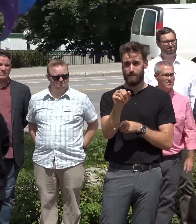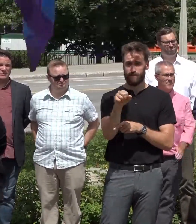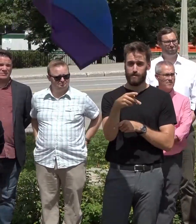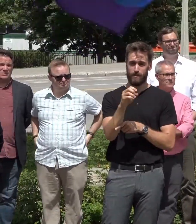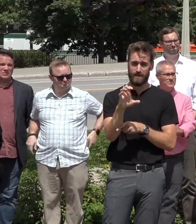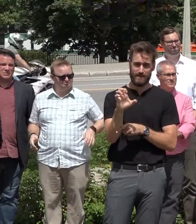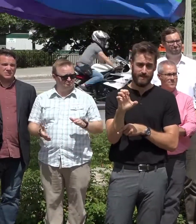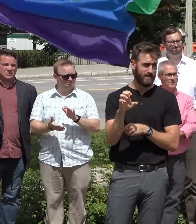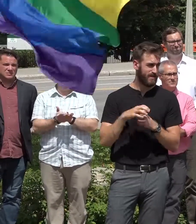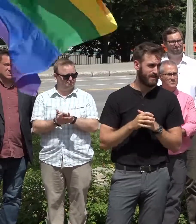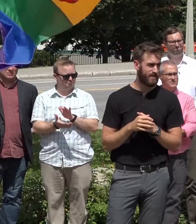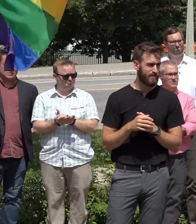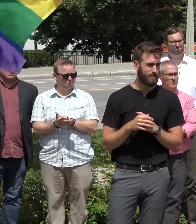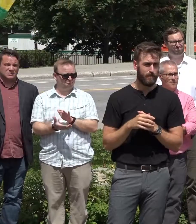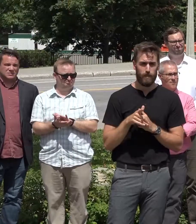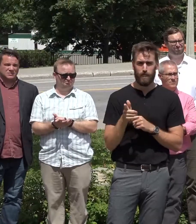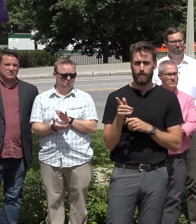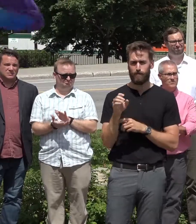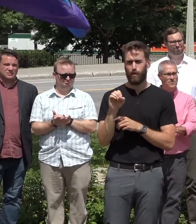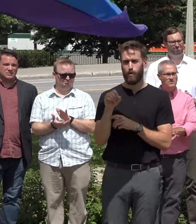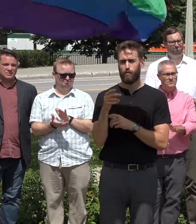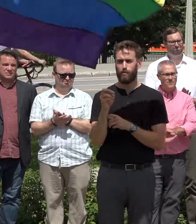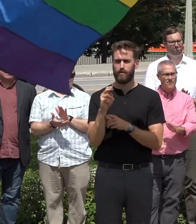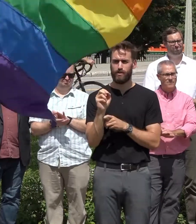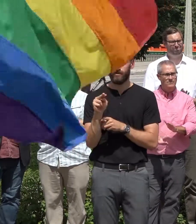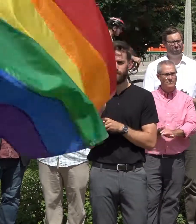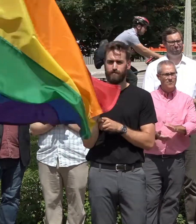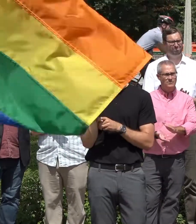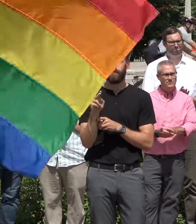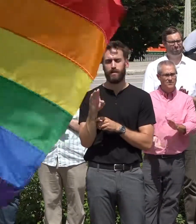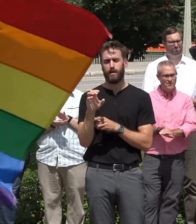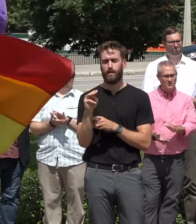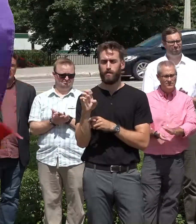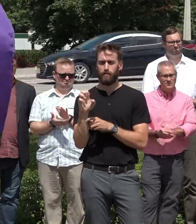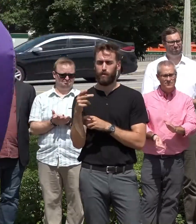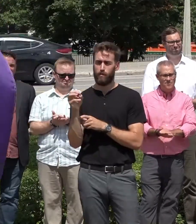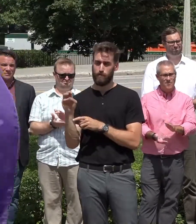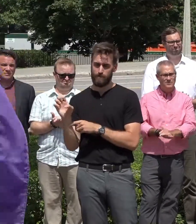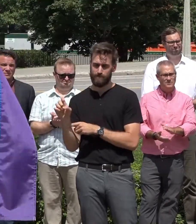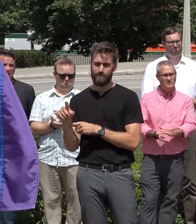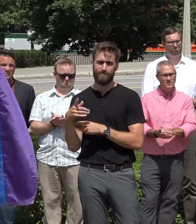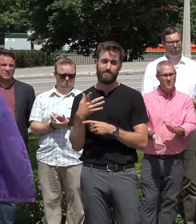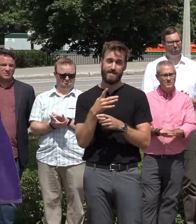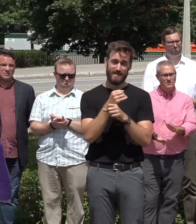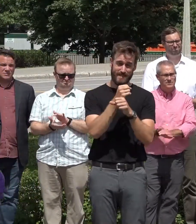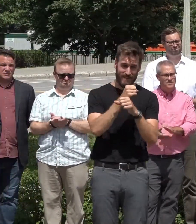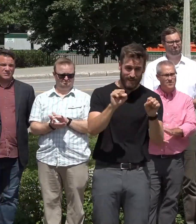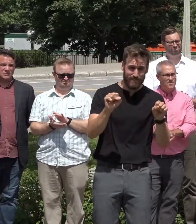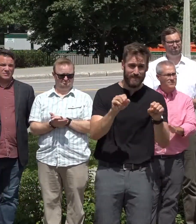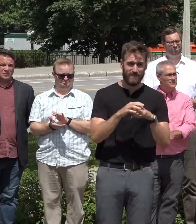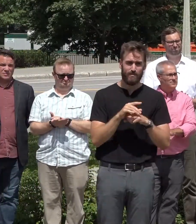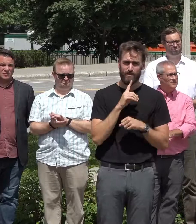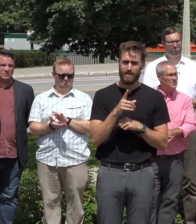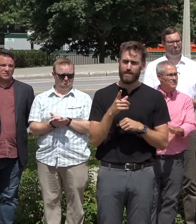I want to talk about Operation Come Home. I want to talk about safety that provides